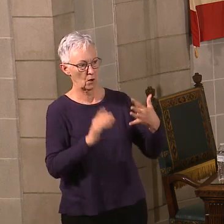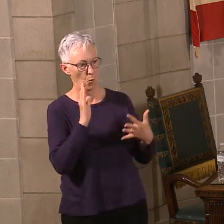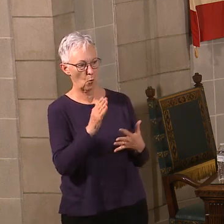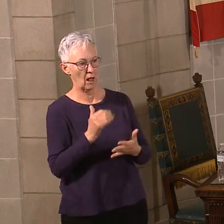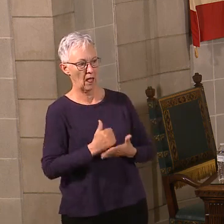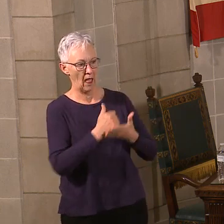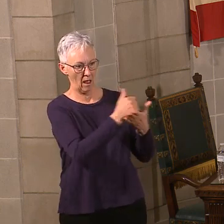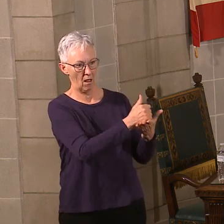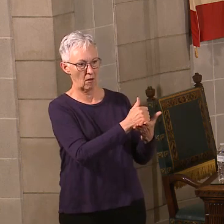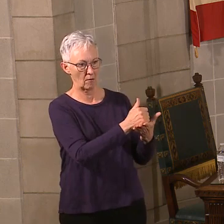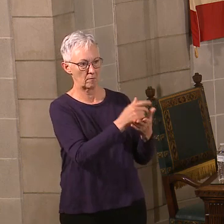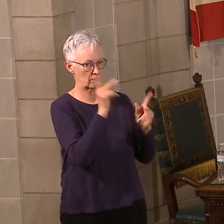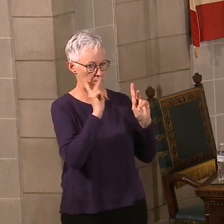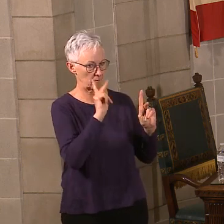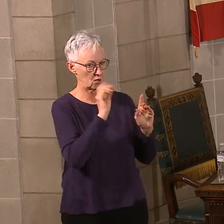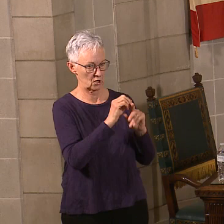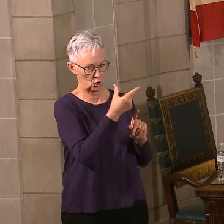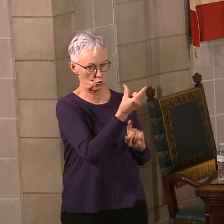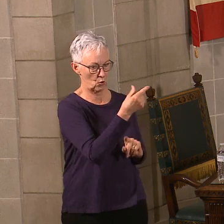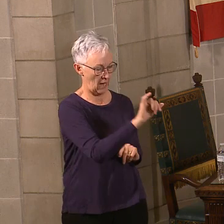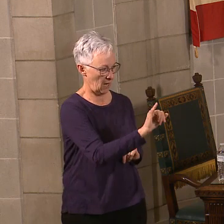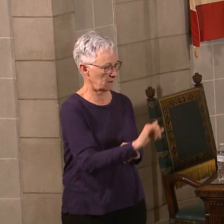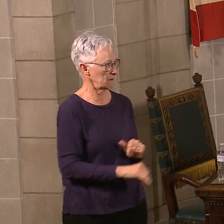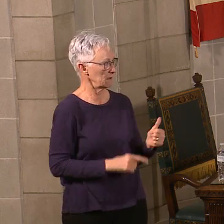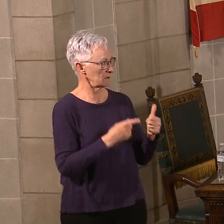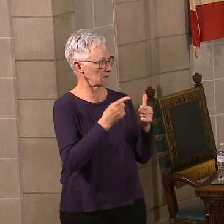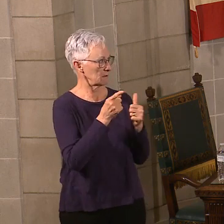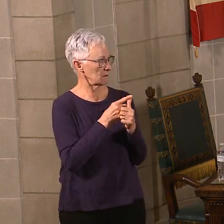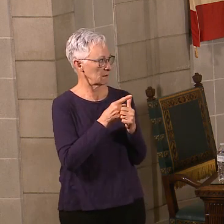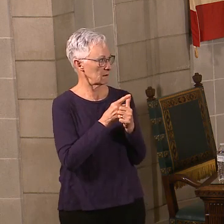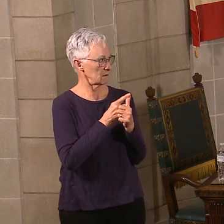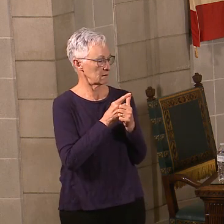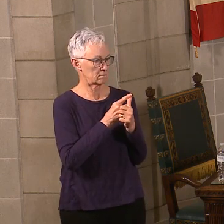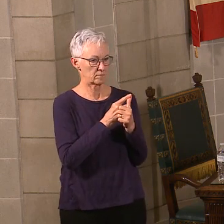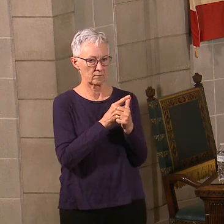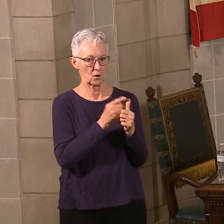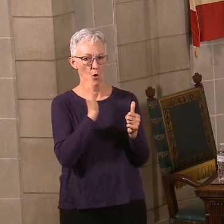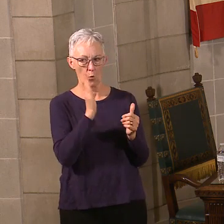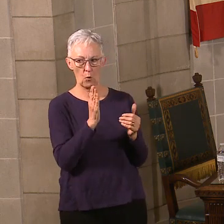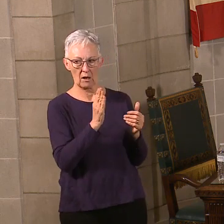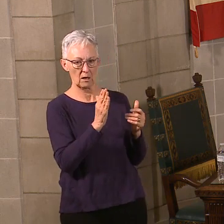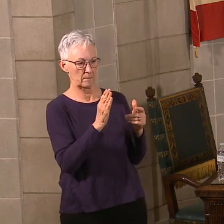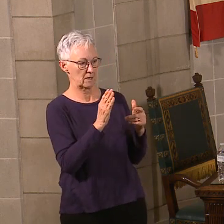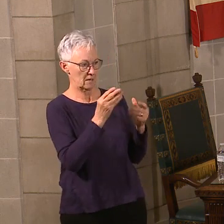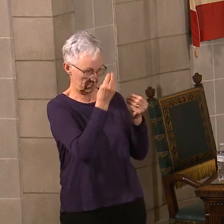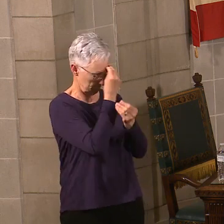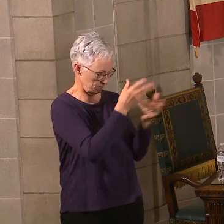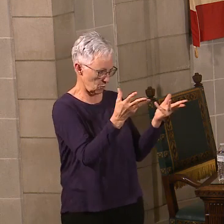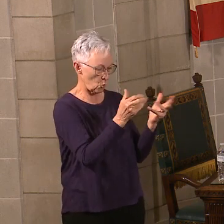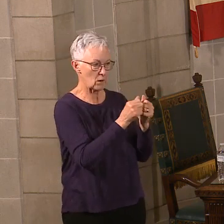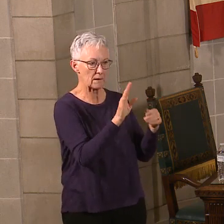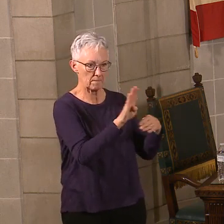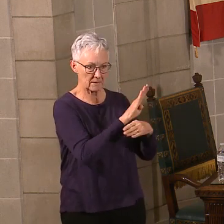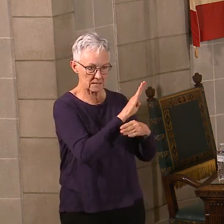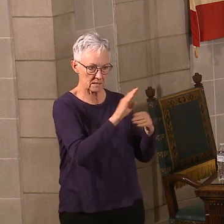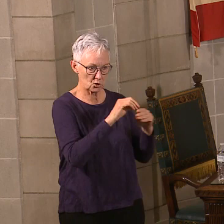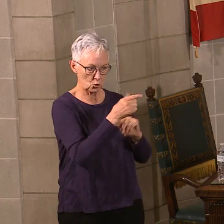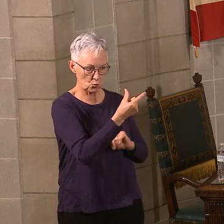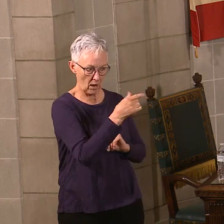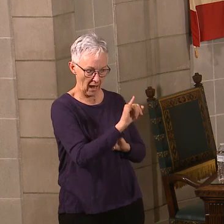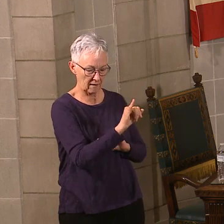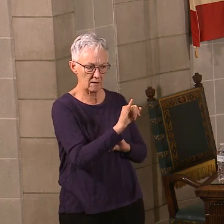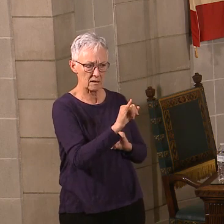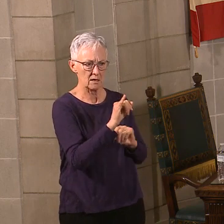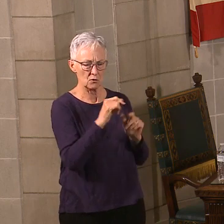resources to be able to address that. First of all, we're going to be communicating to employers about the needs for them to follow the social distancing